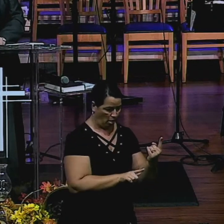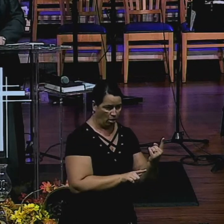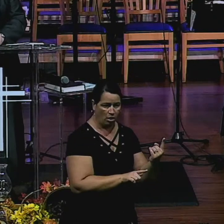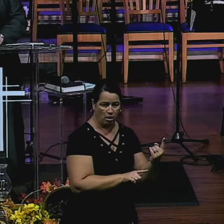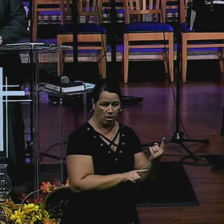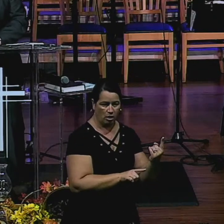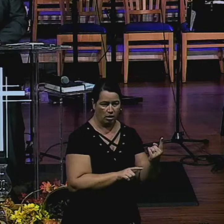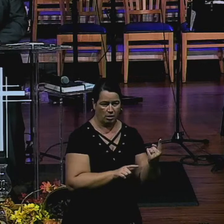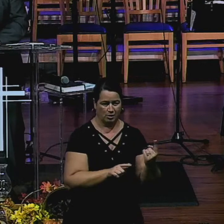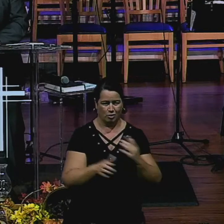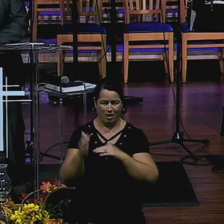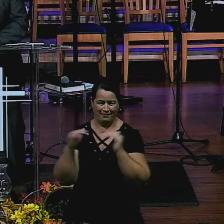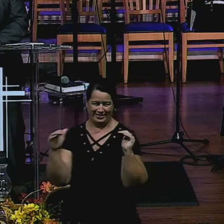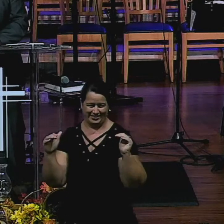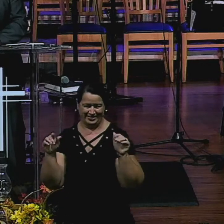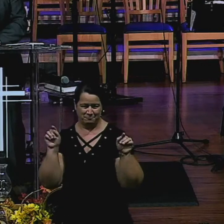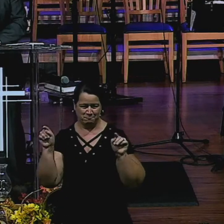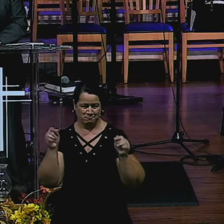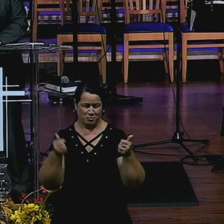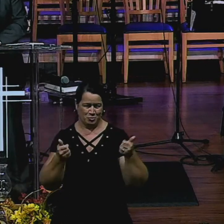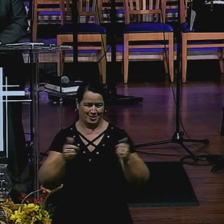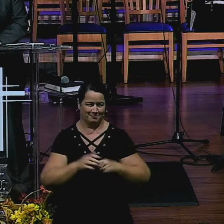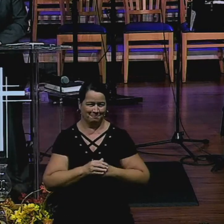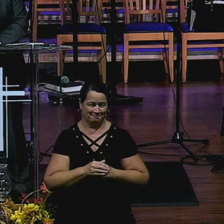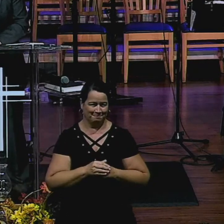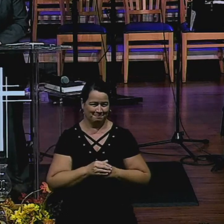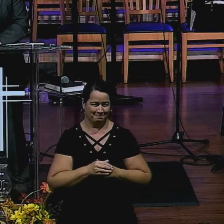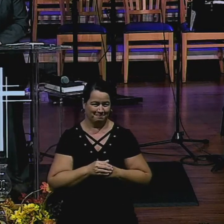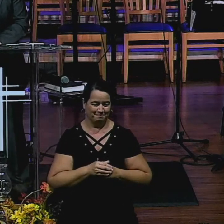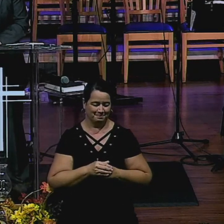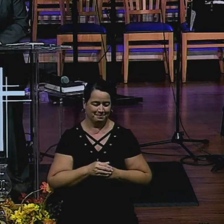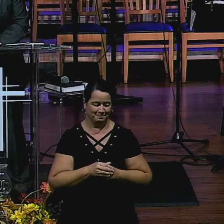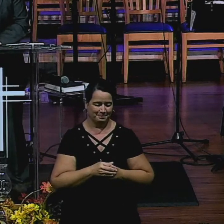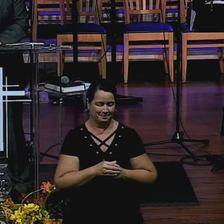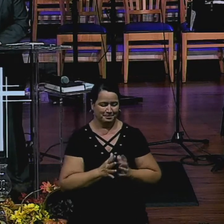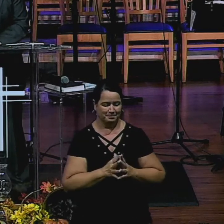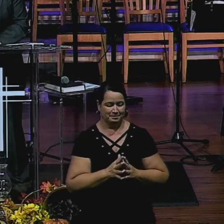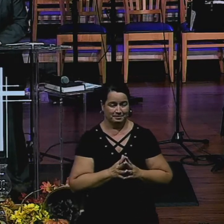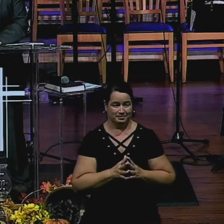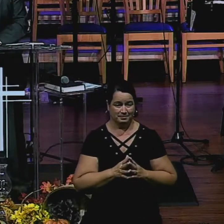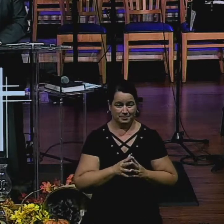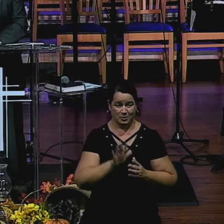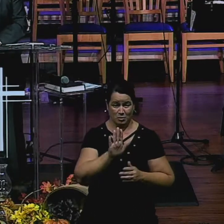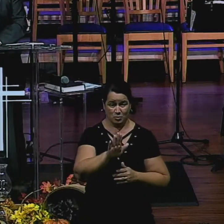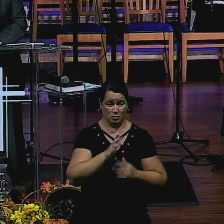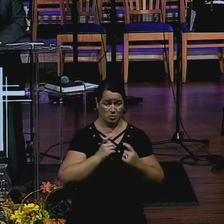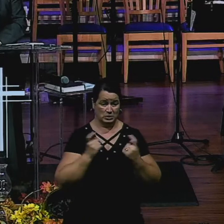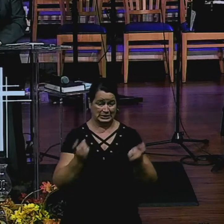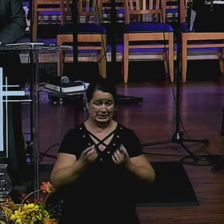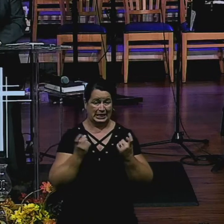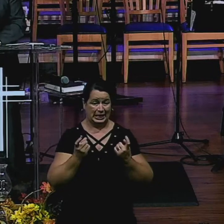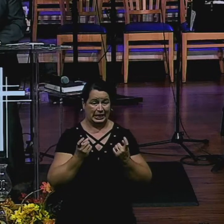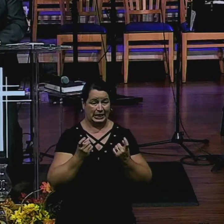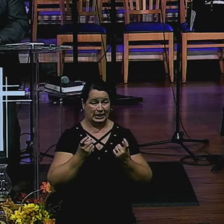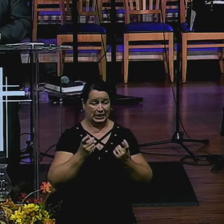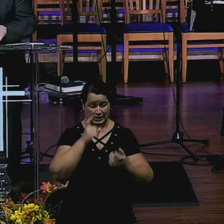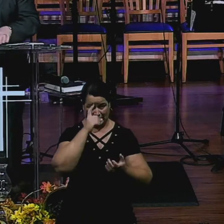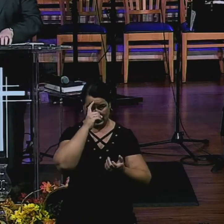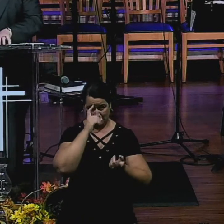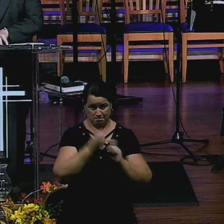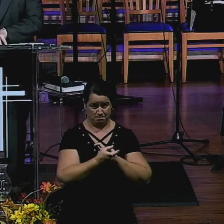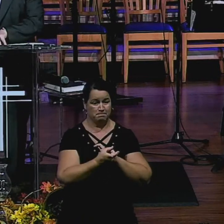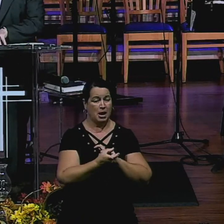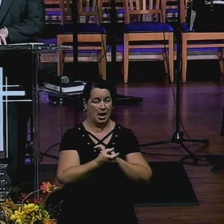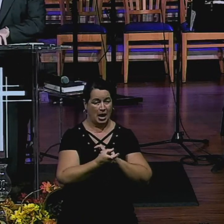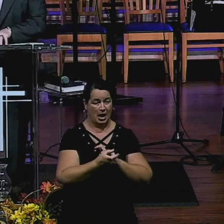I hope you will not let it be settled that way. Here's the other way. By repenting of our sin and believing in the Lord